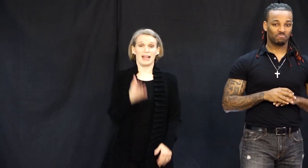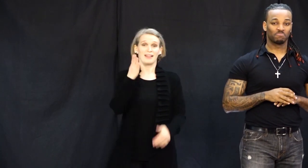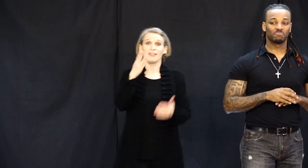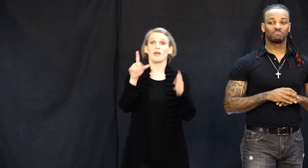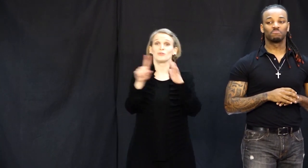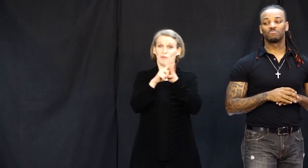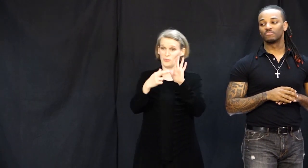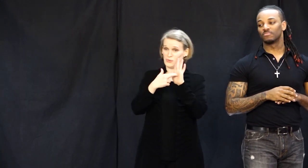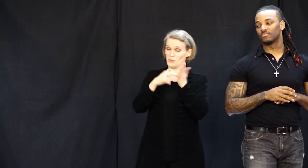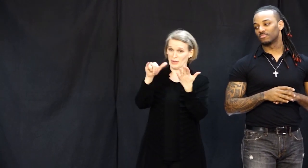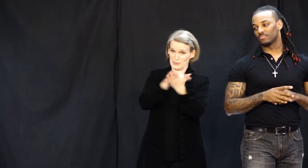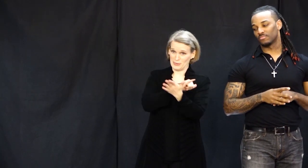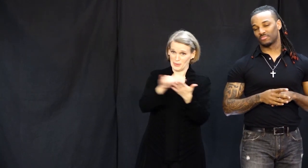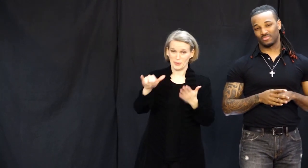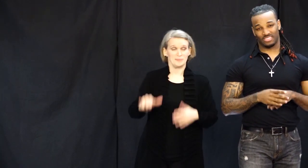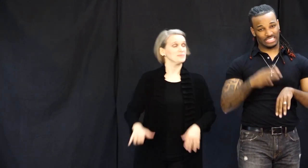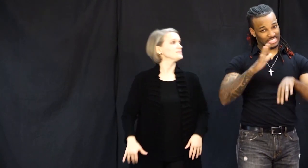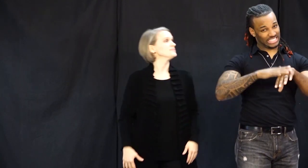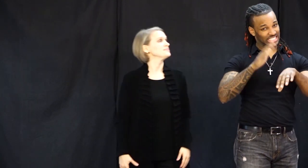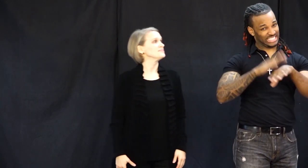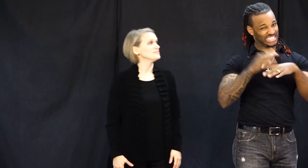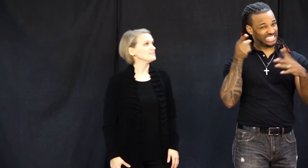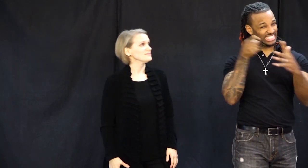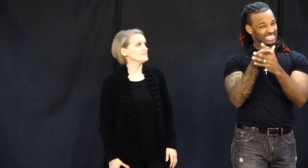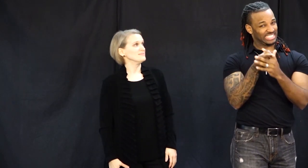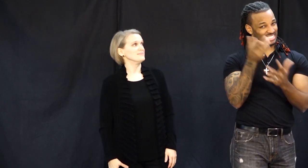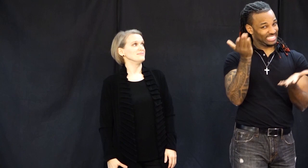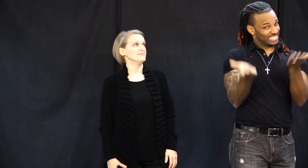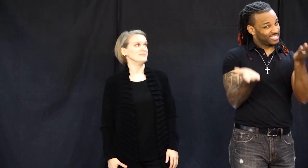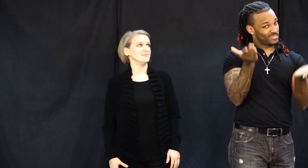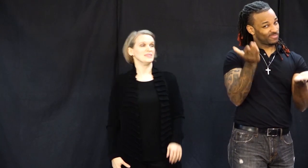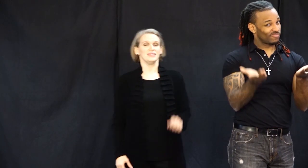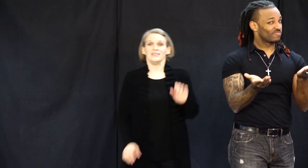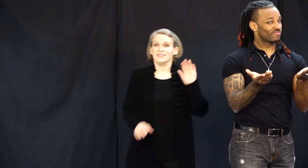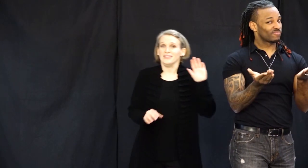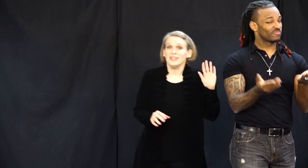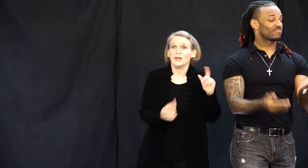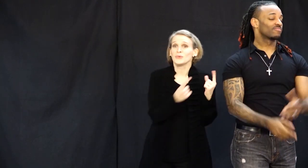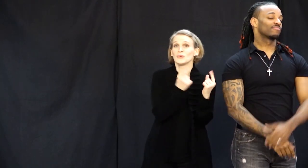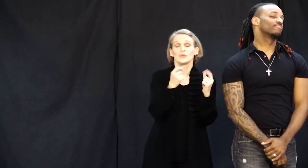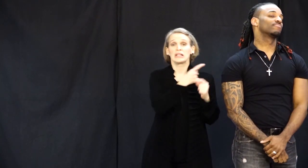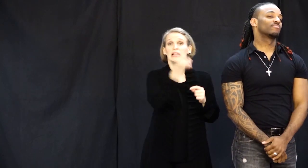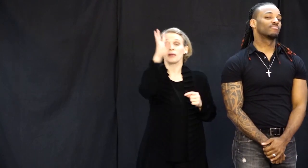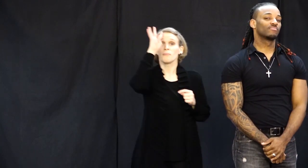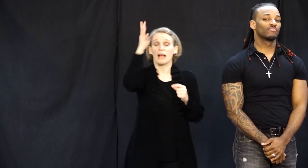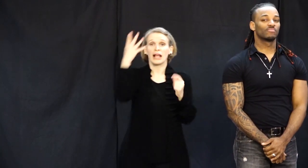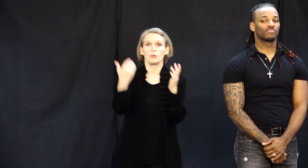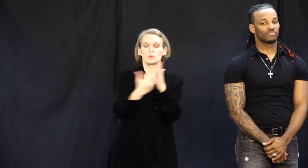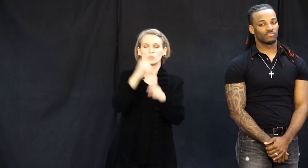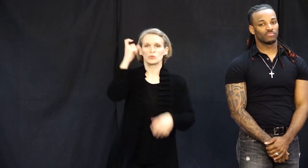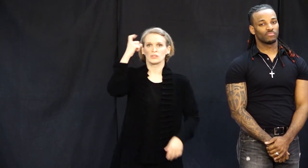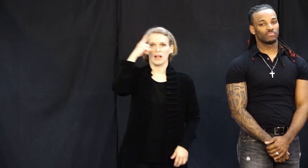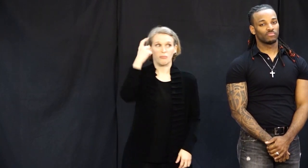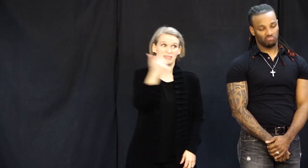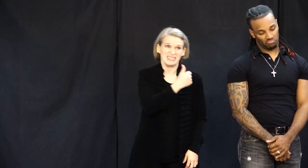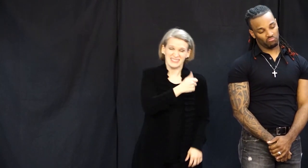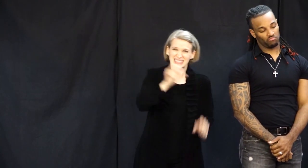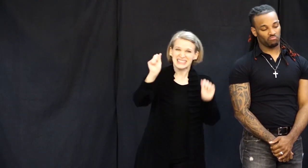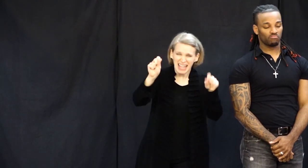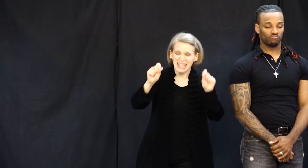York junior delegate. Now what I'm gonna say may sound indelicate. Goes and proposes his own form of government. What? His own plan for a